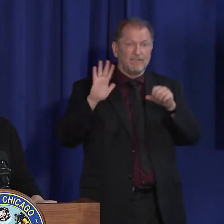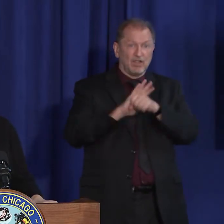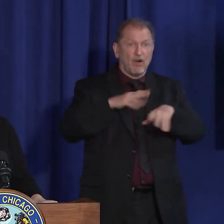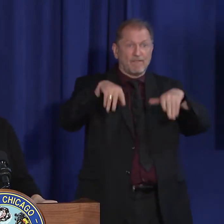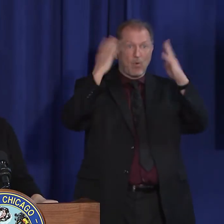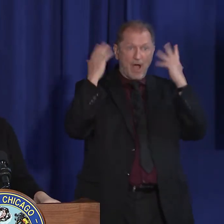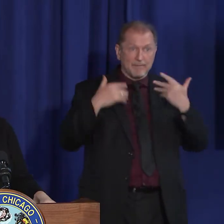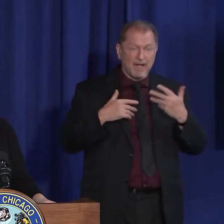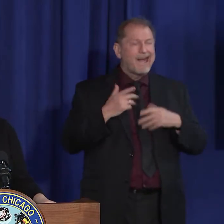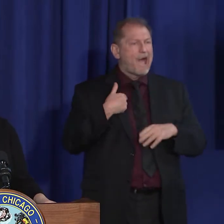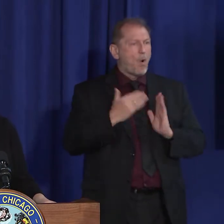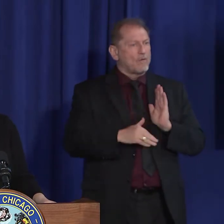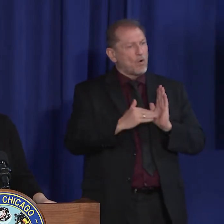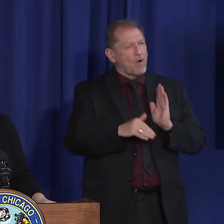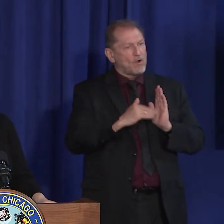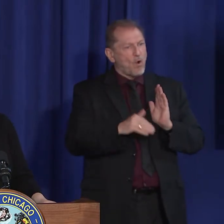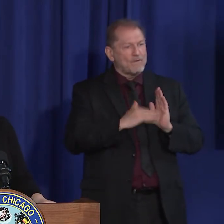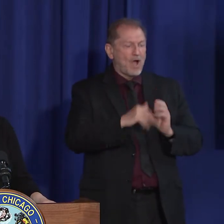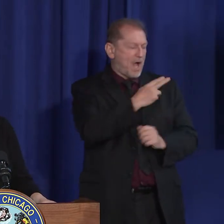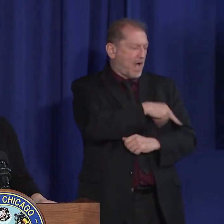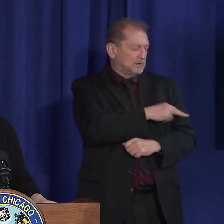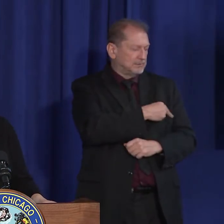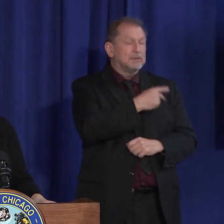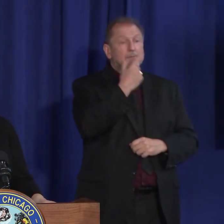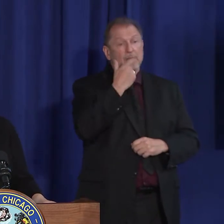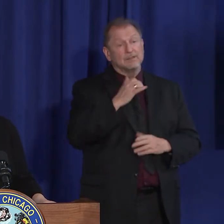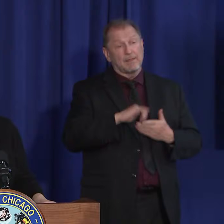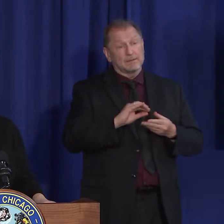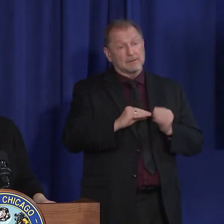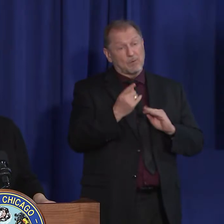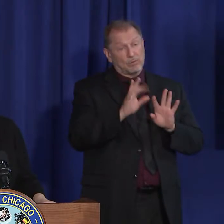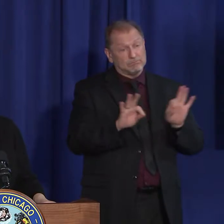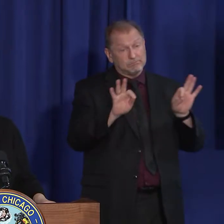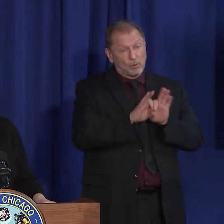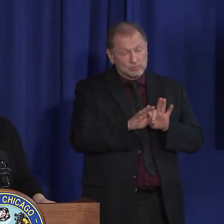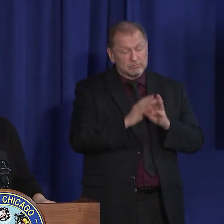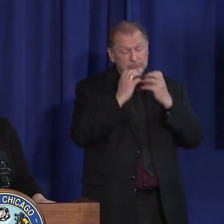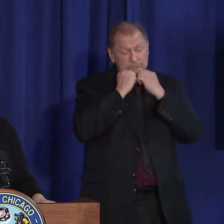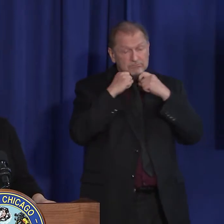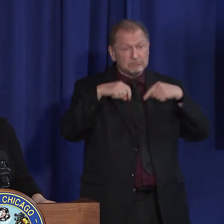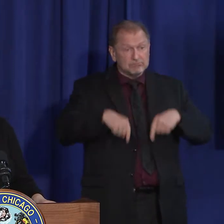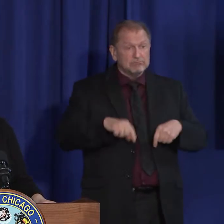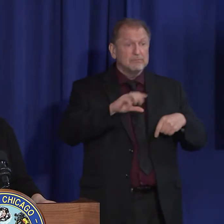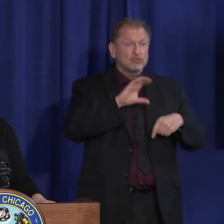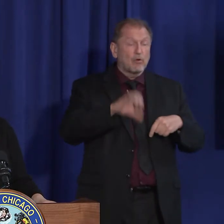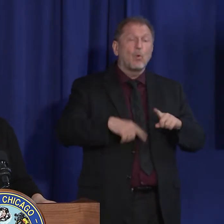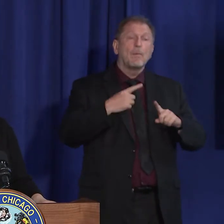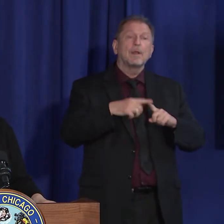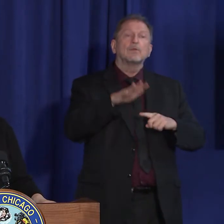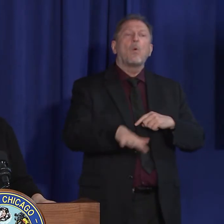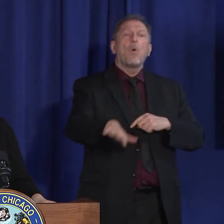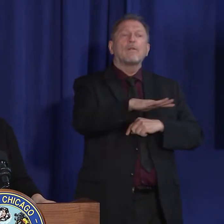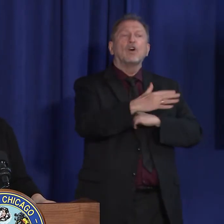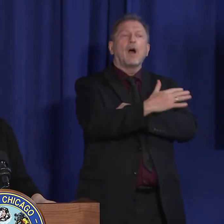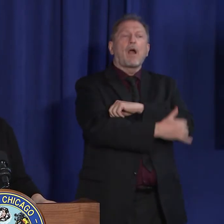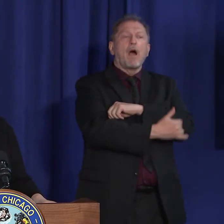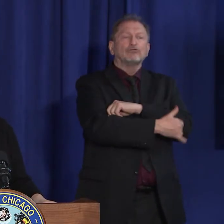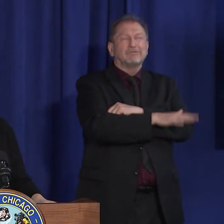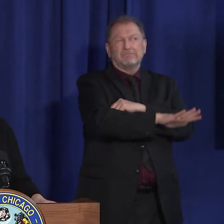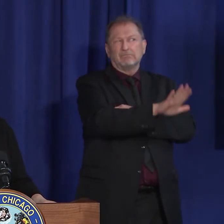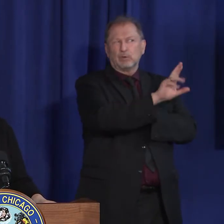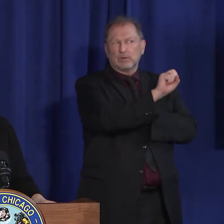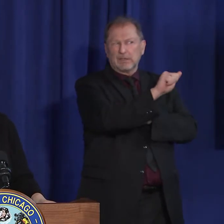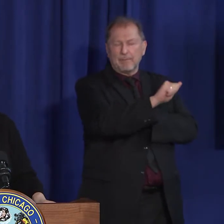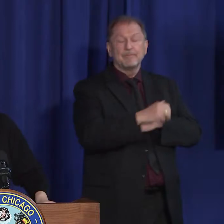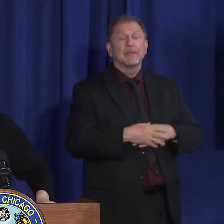about the hospitals and the healthcare system because that remains the biggest concern, not just here, but around the country. And so we're not going to get into